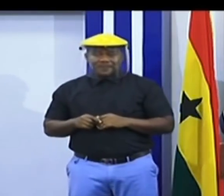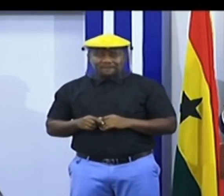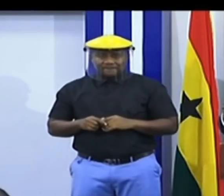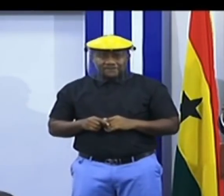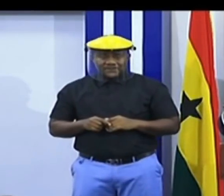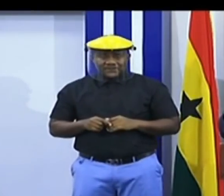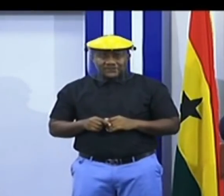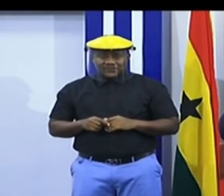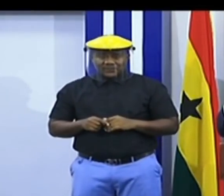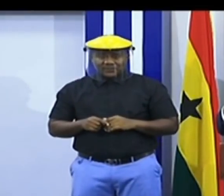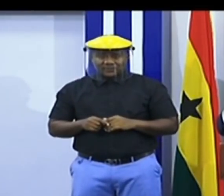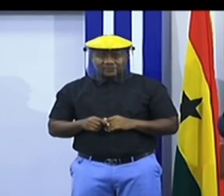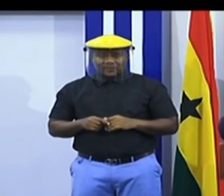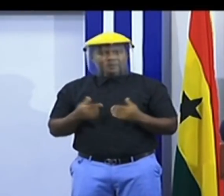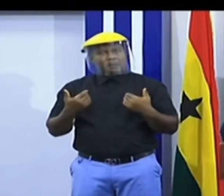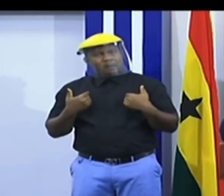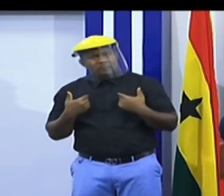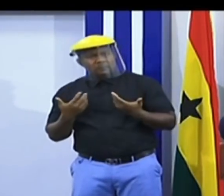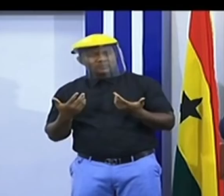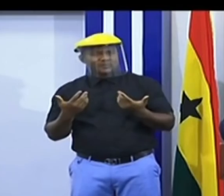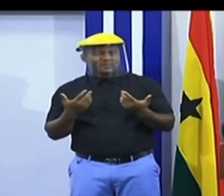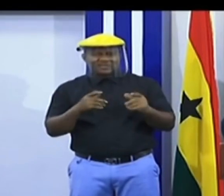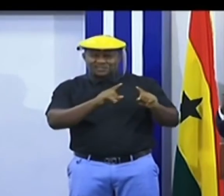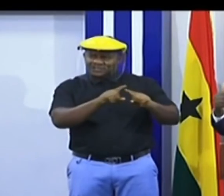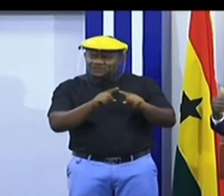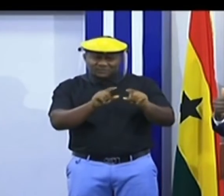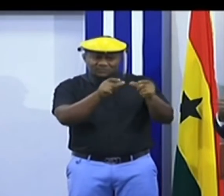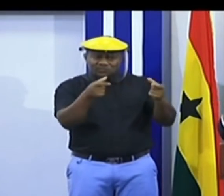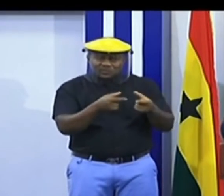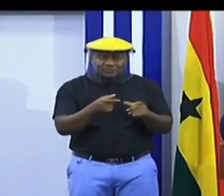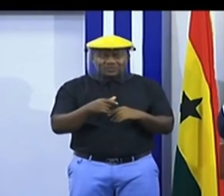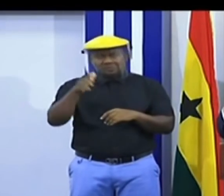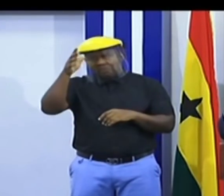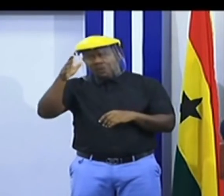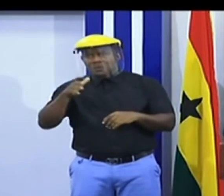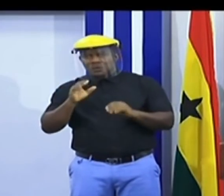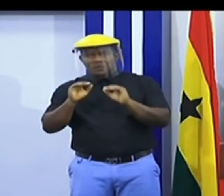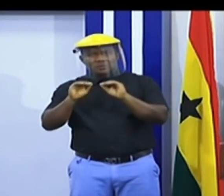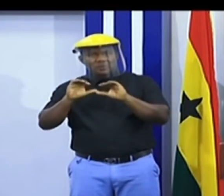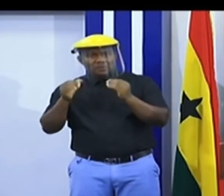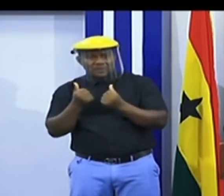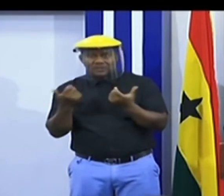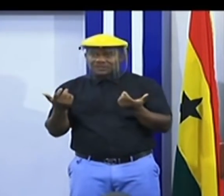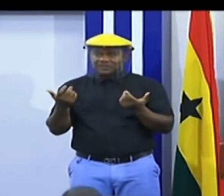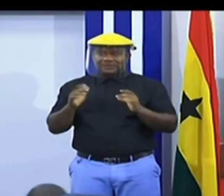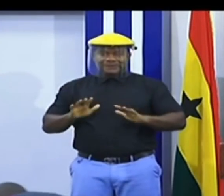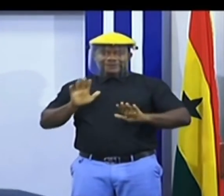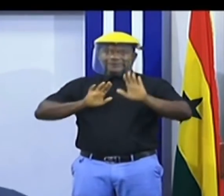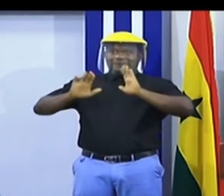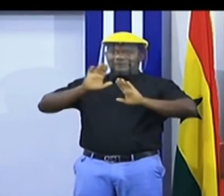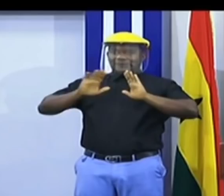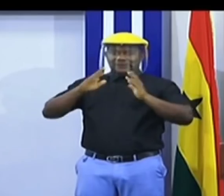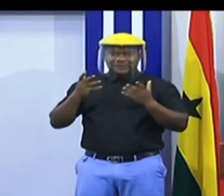there are a lot of stakeholder groups and parents and unions that appear a bit apprehensive since those reports came out. It is okay to